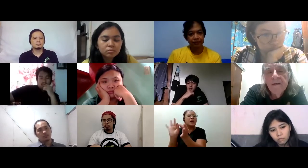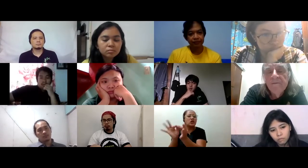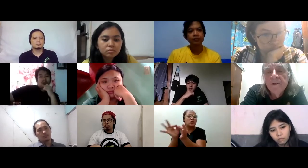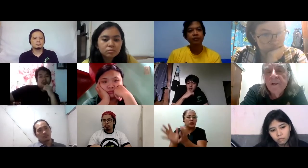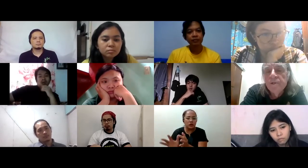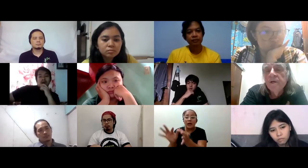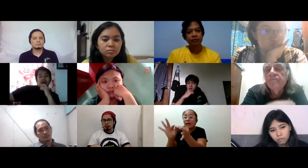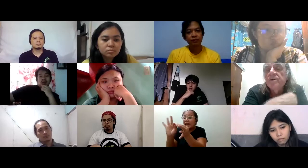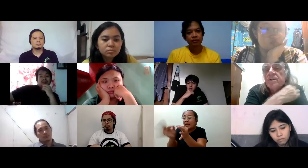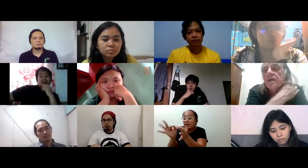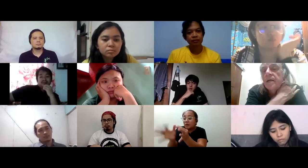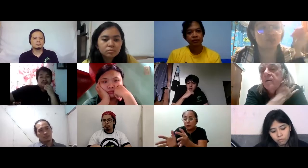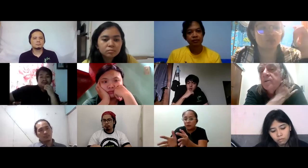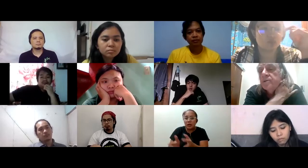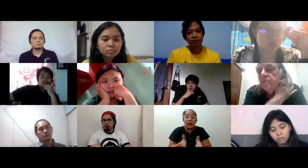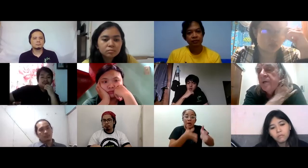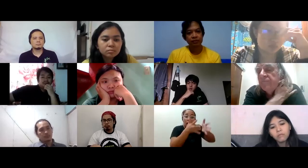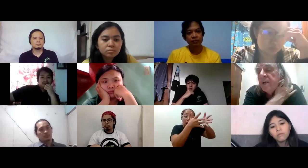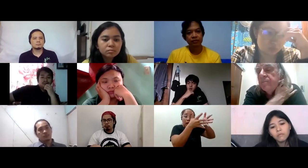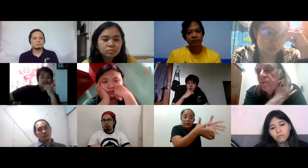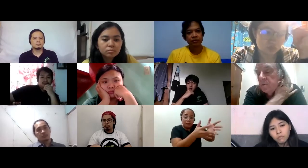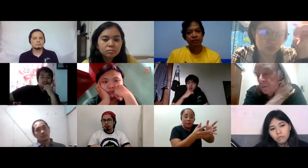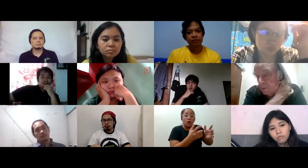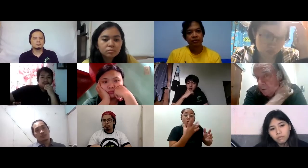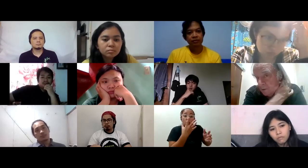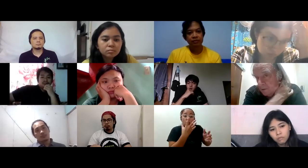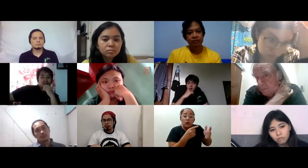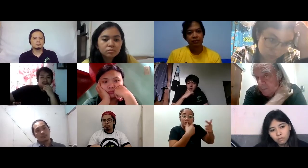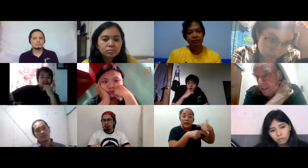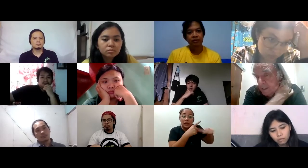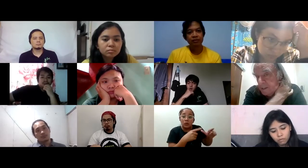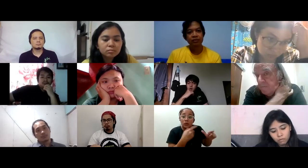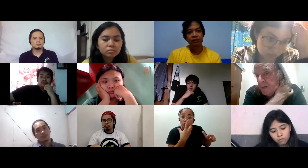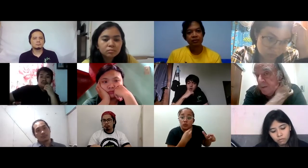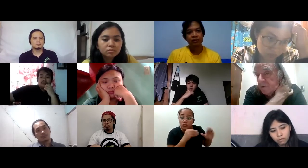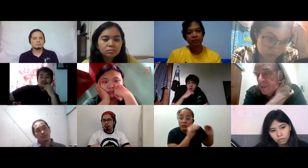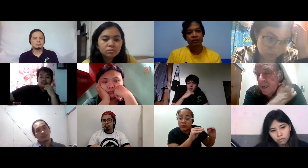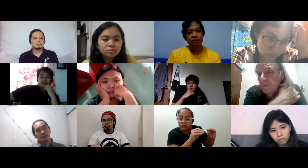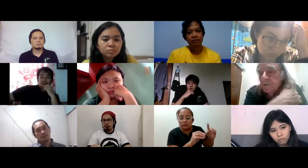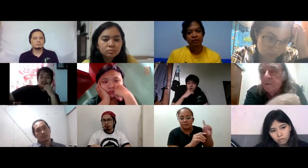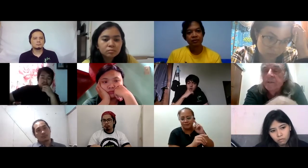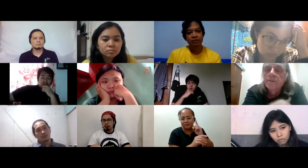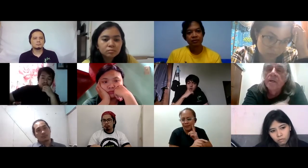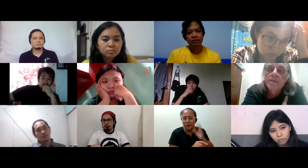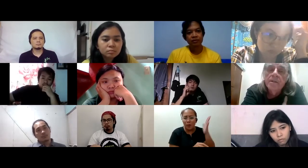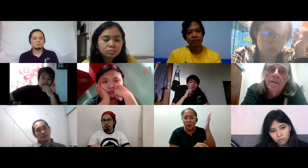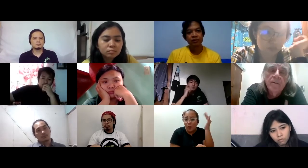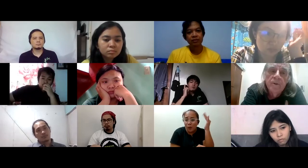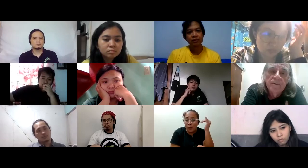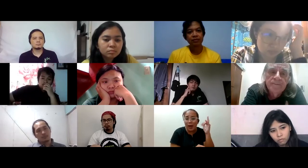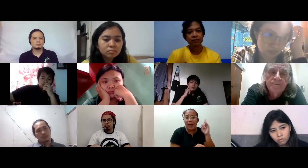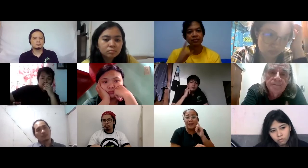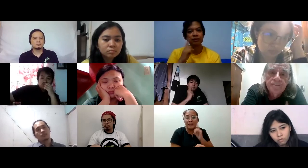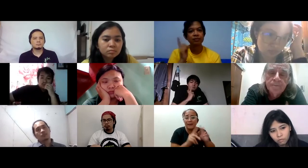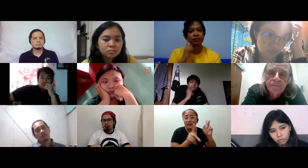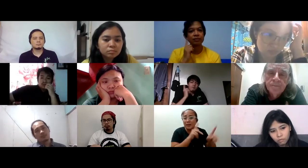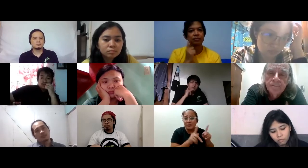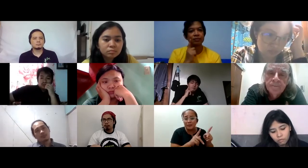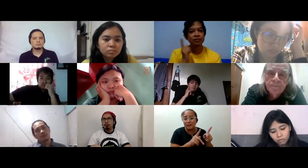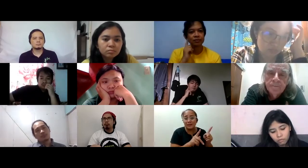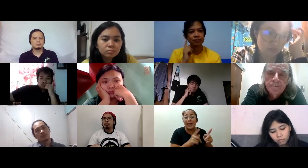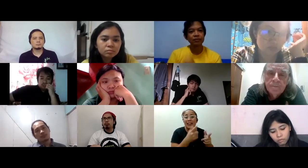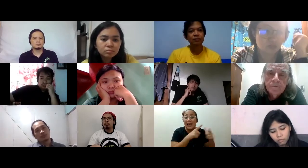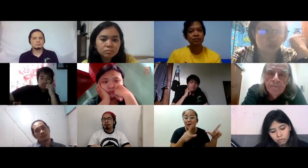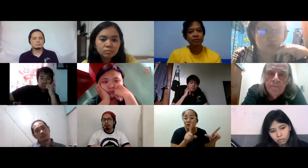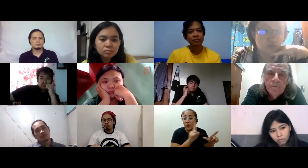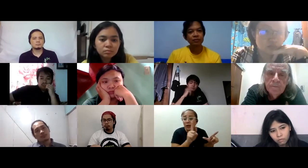and leave the teaching of the sign language to deaf people, because deaf people's language is a sign language.